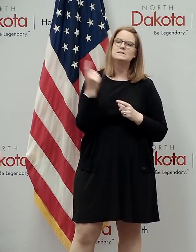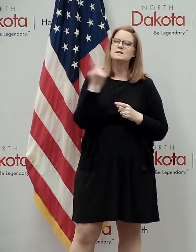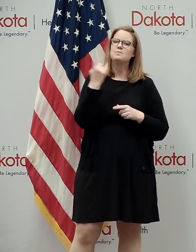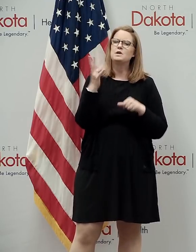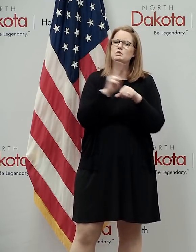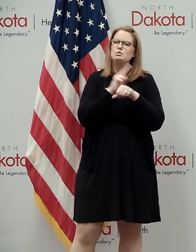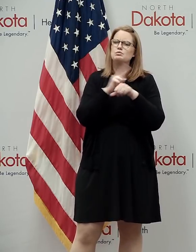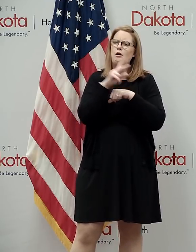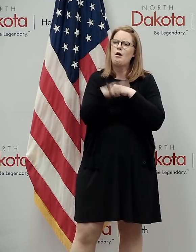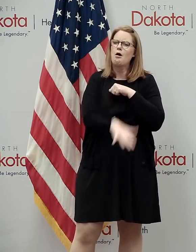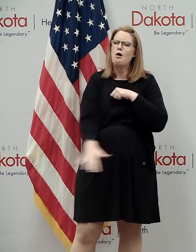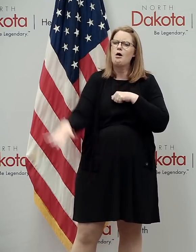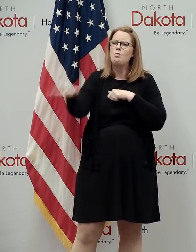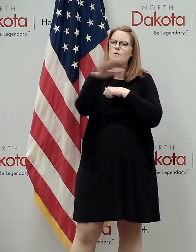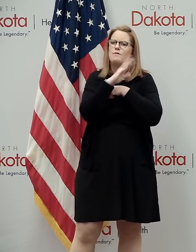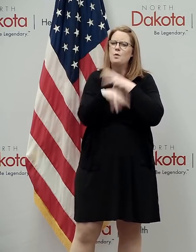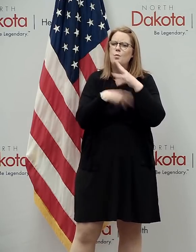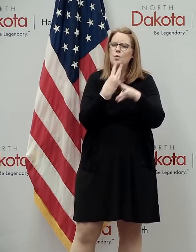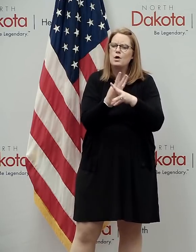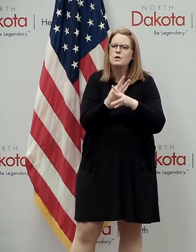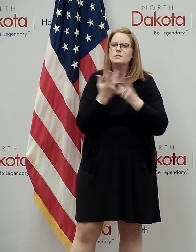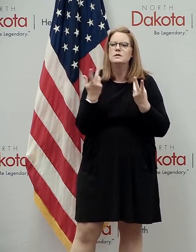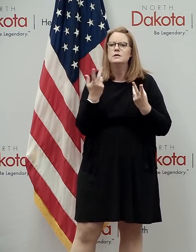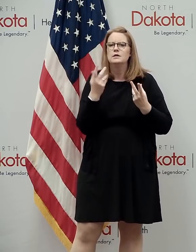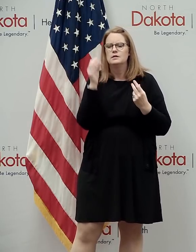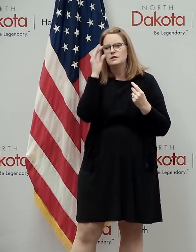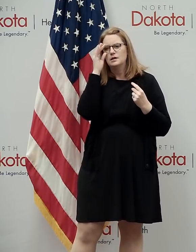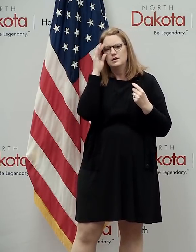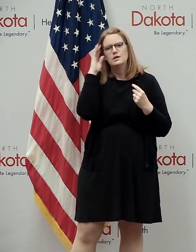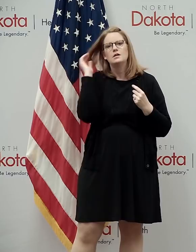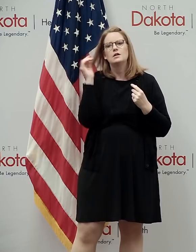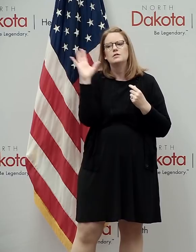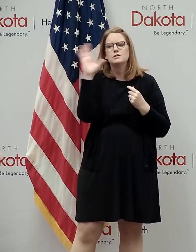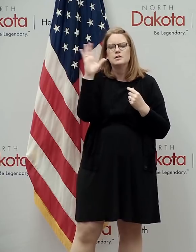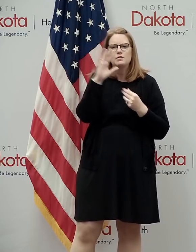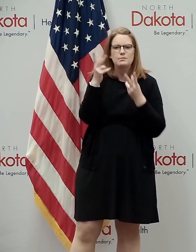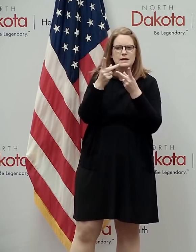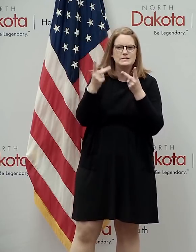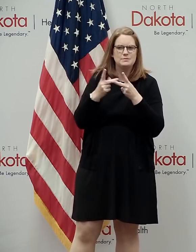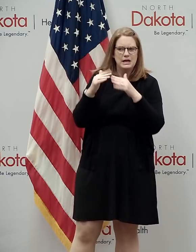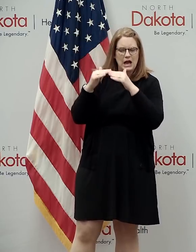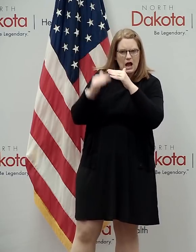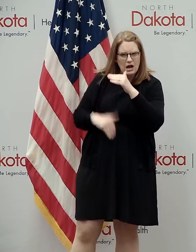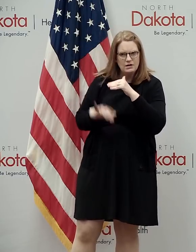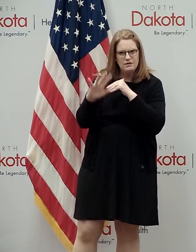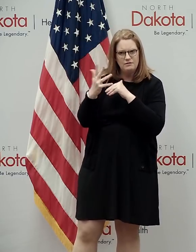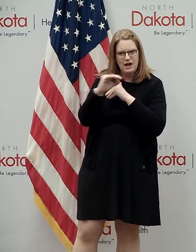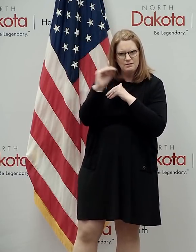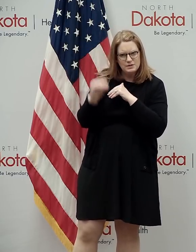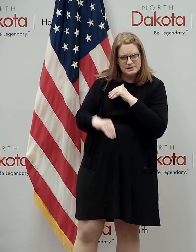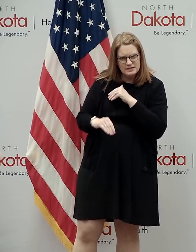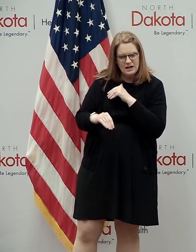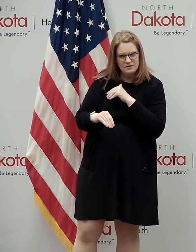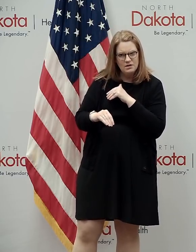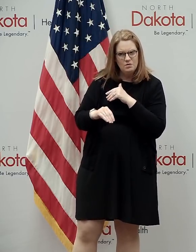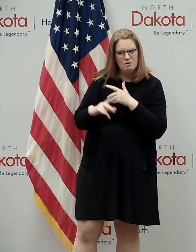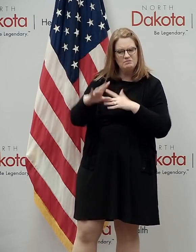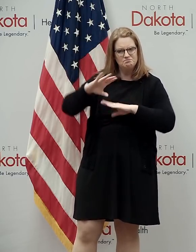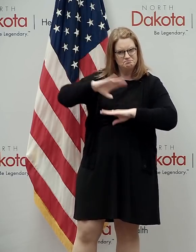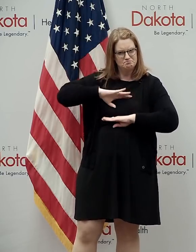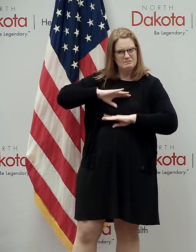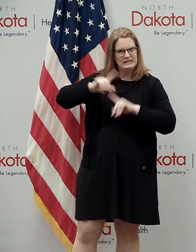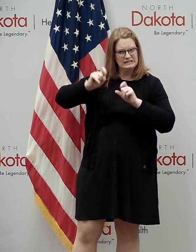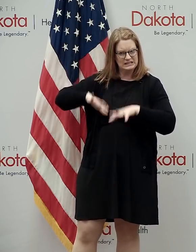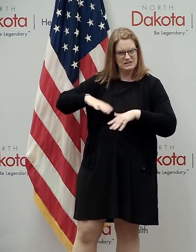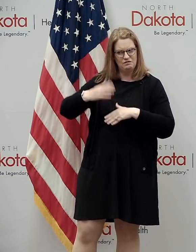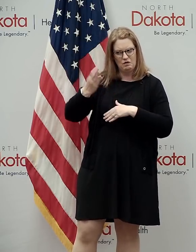world is that they're looking for places to be under 5% with adequate testing for 14 days. And we